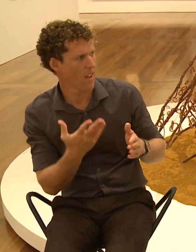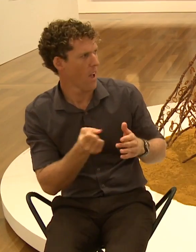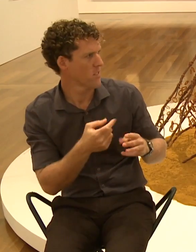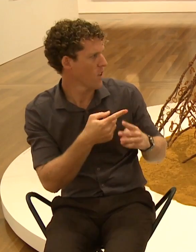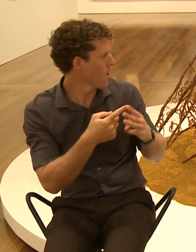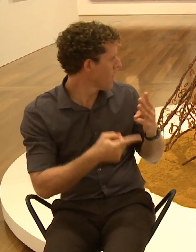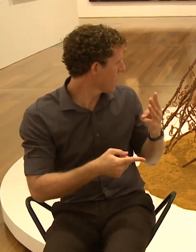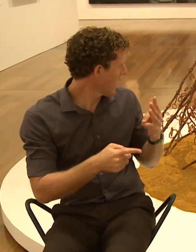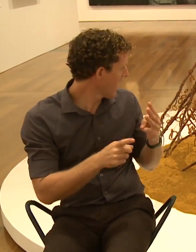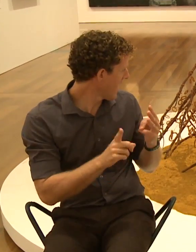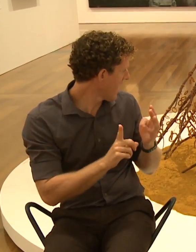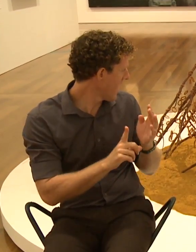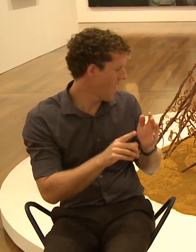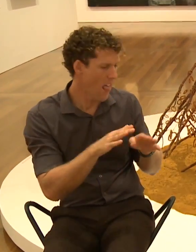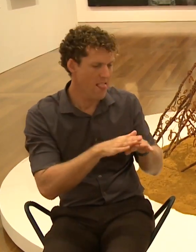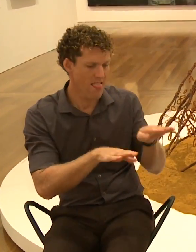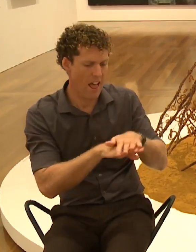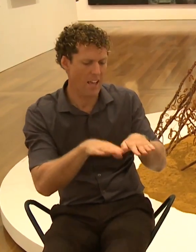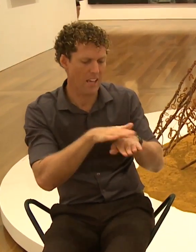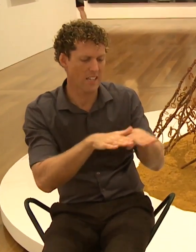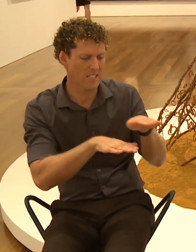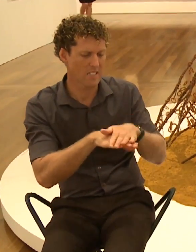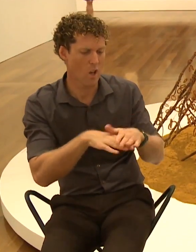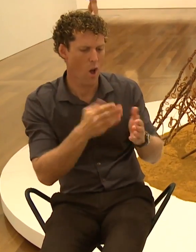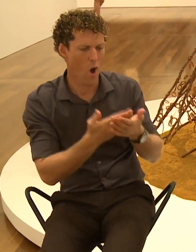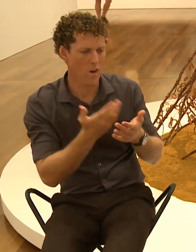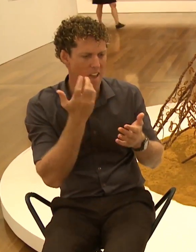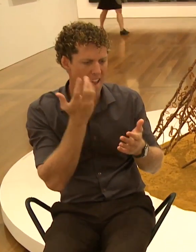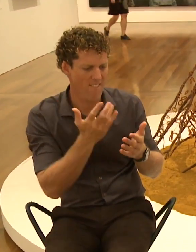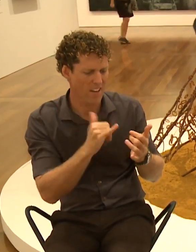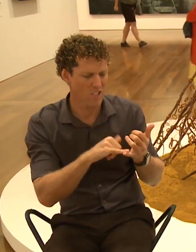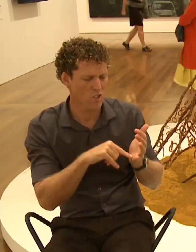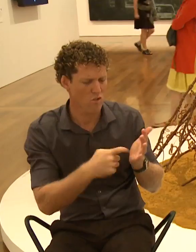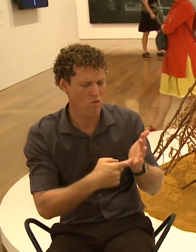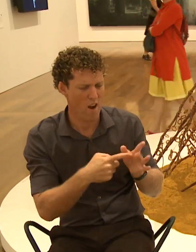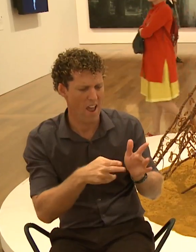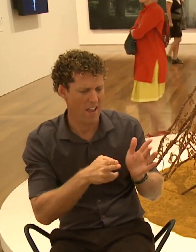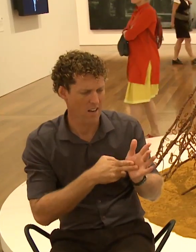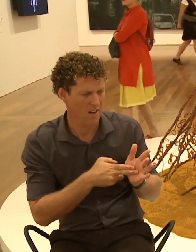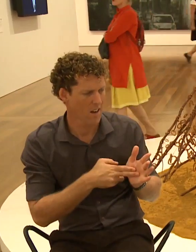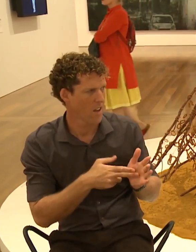3 layers of a cover that's on each strand, and I